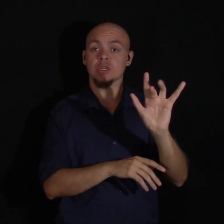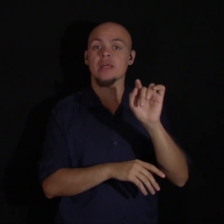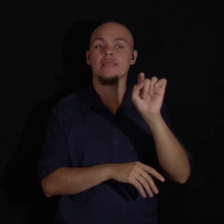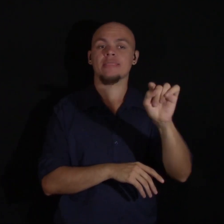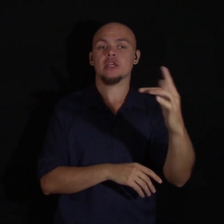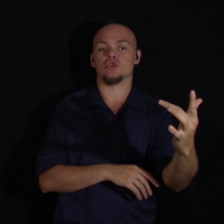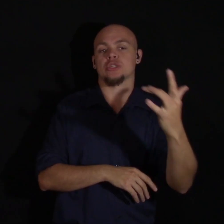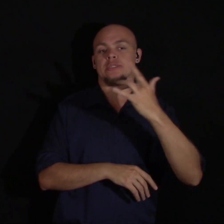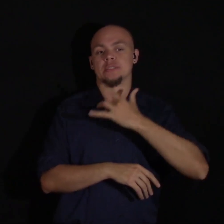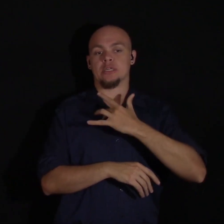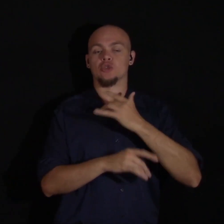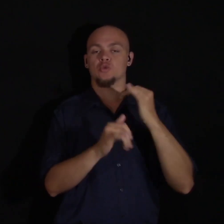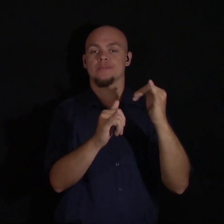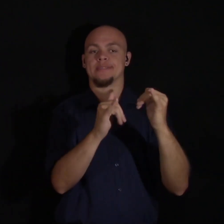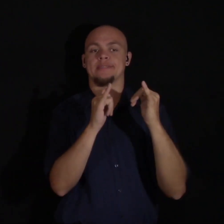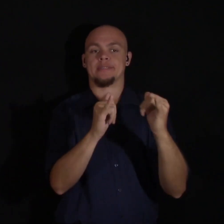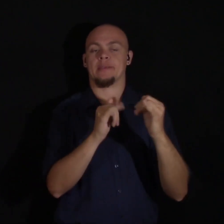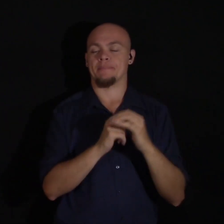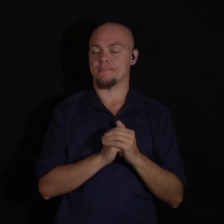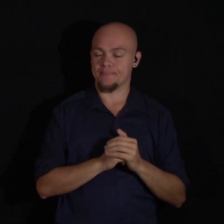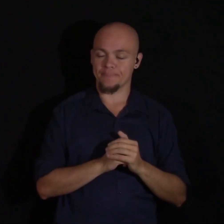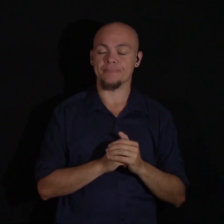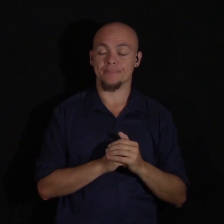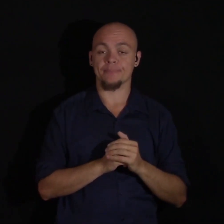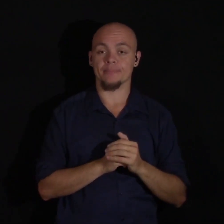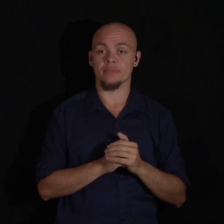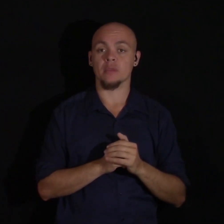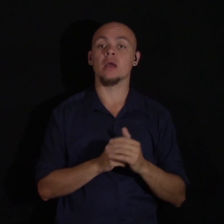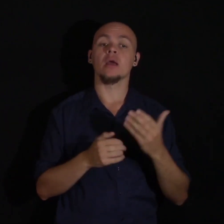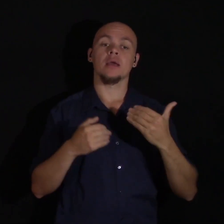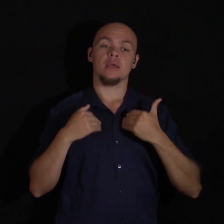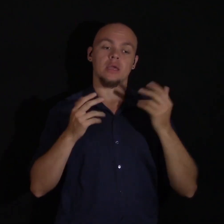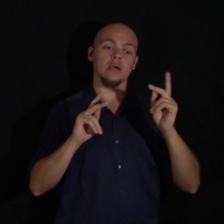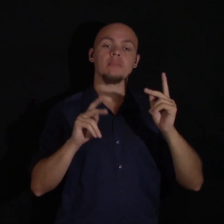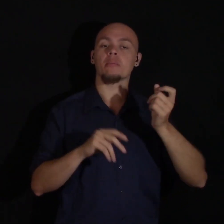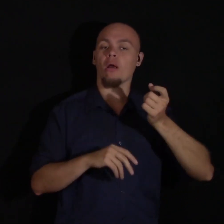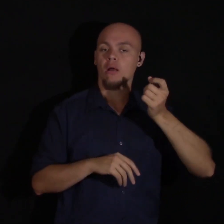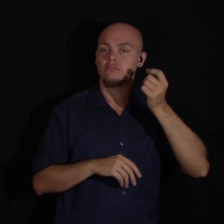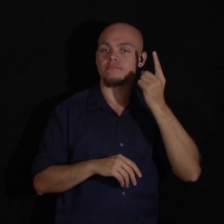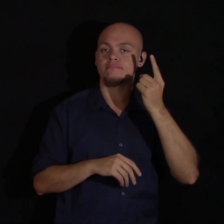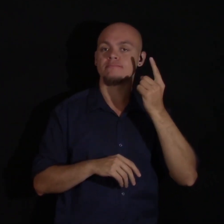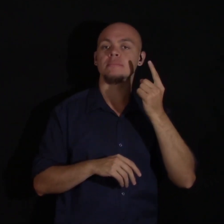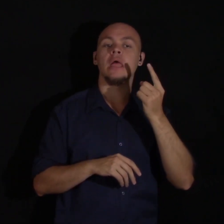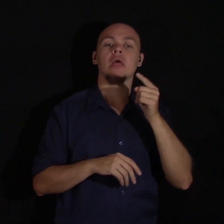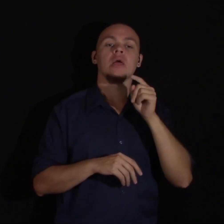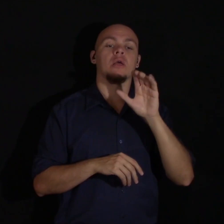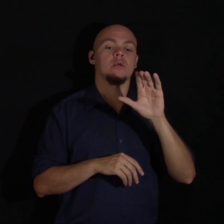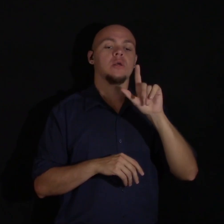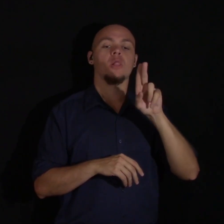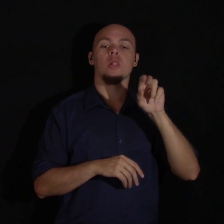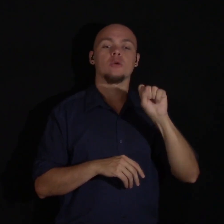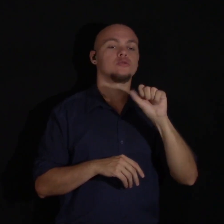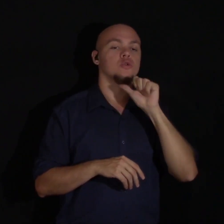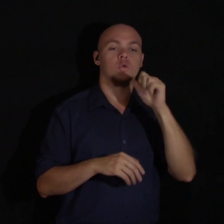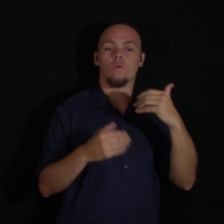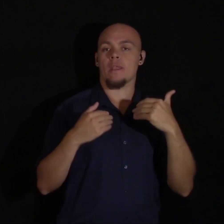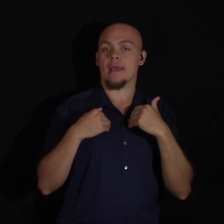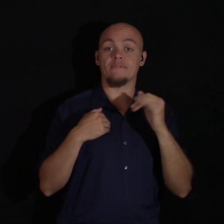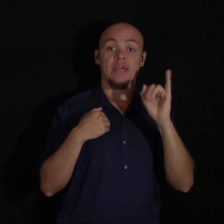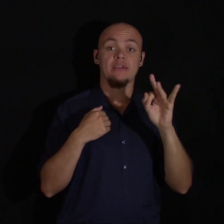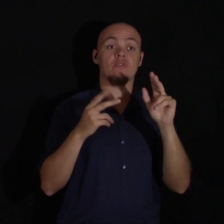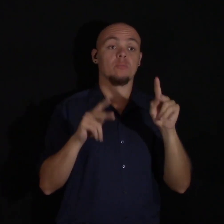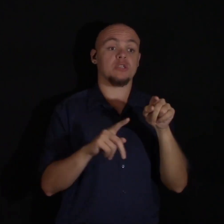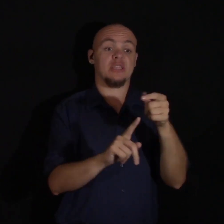you back. Young people also need to be aware of other clues that you do not have consent. If someone is